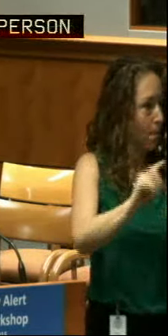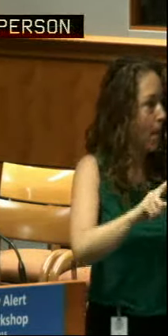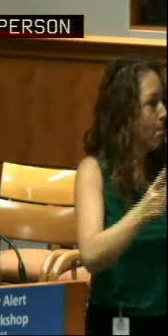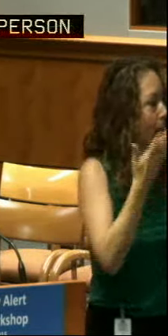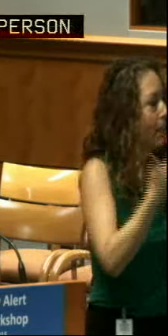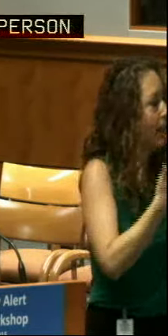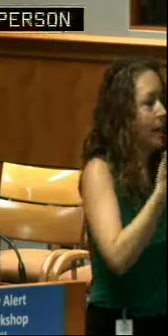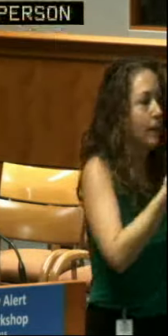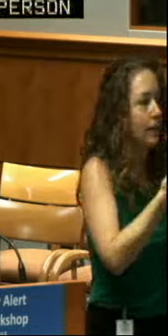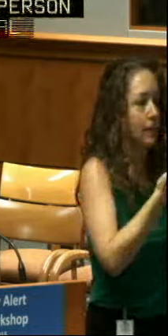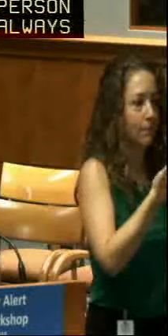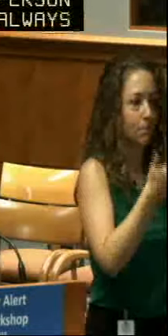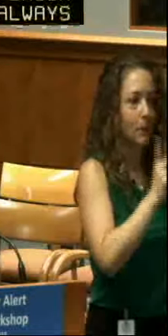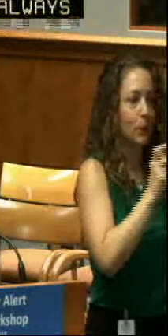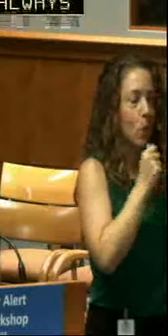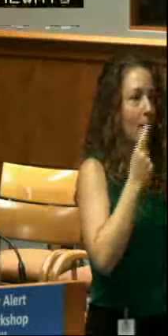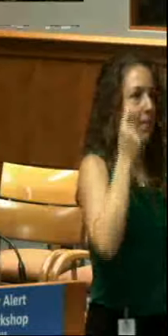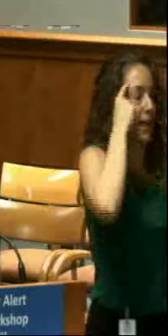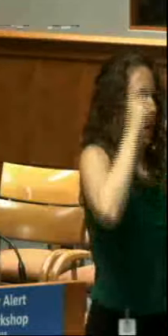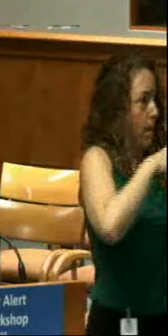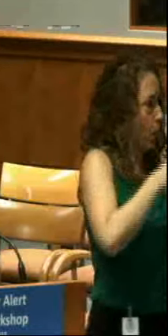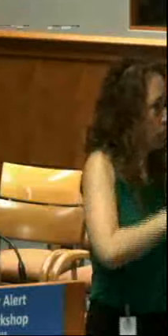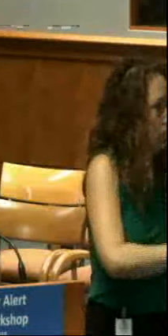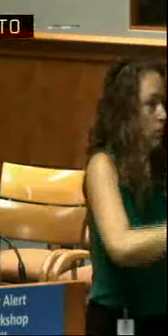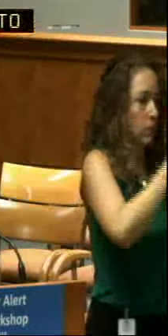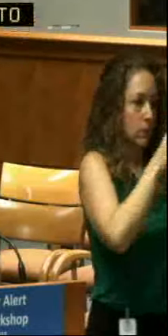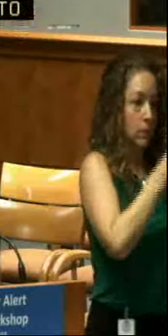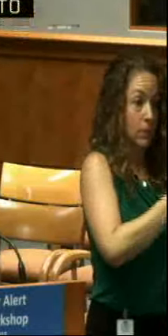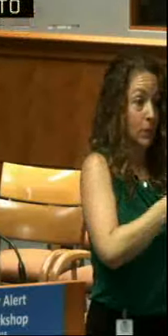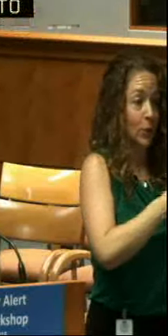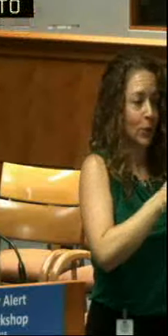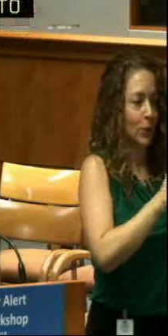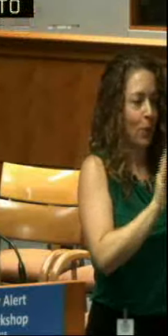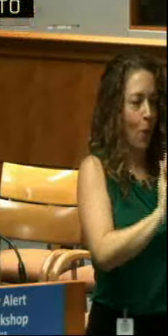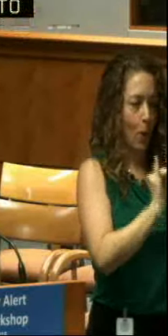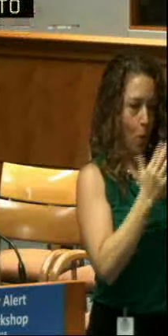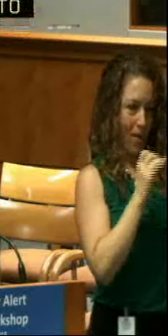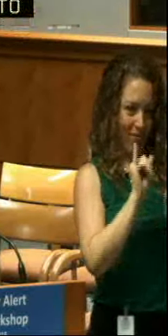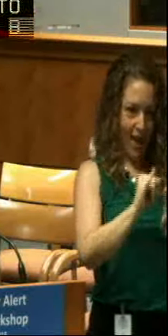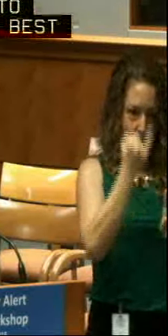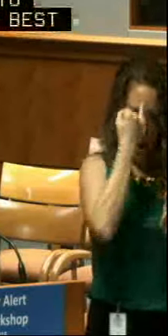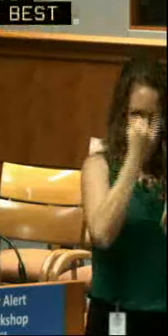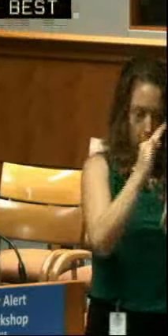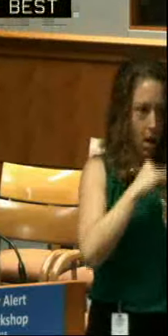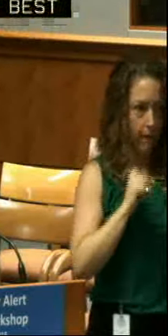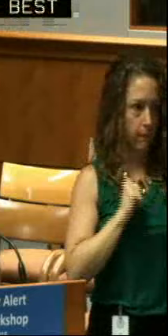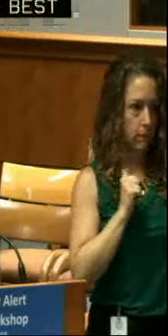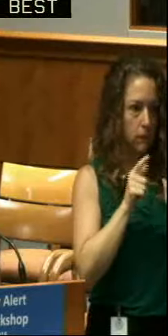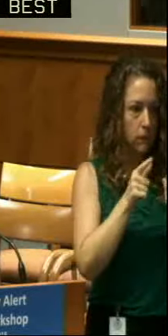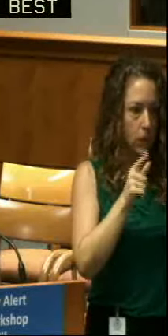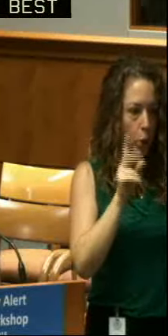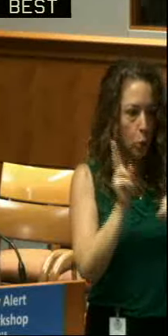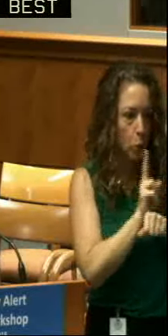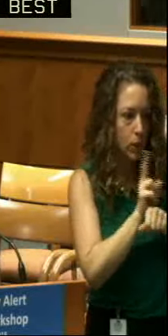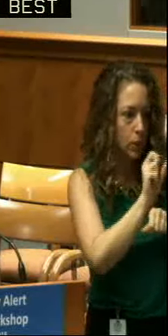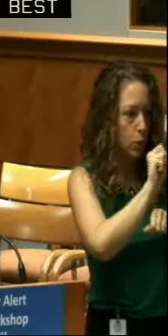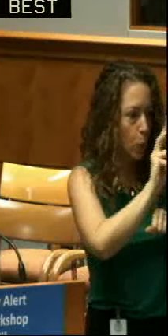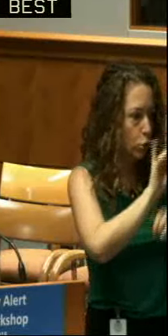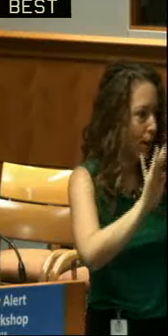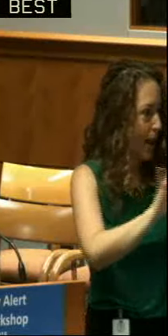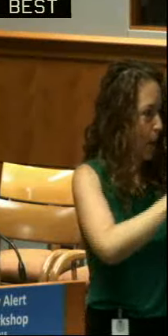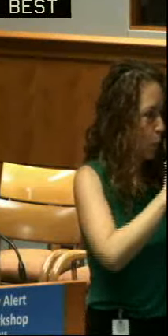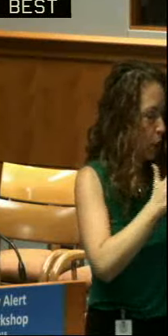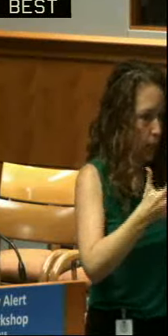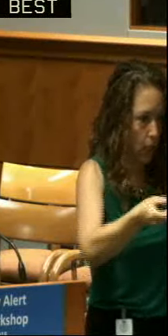to normalize that kind of best value of social networking, social media,